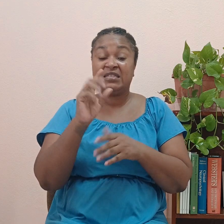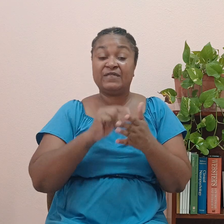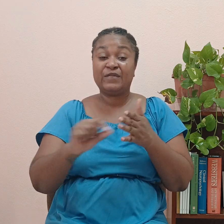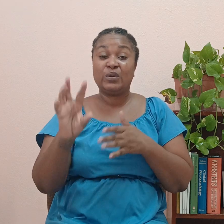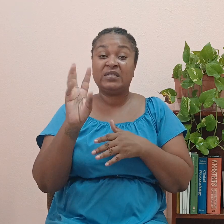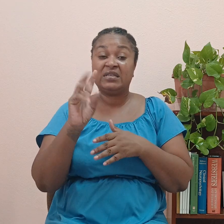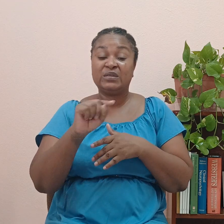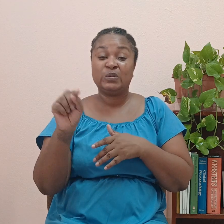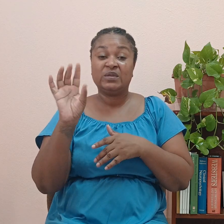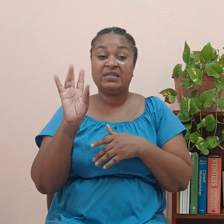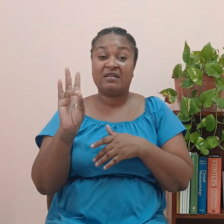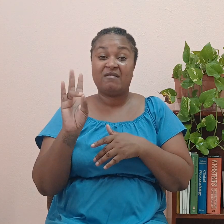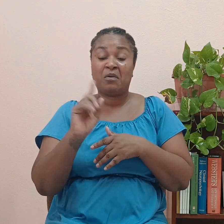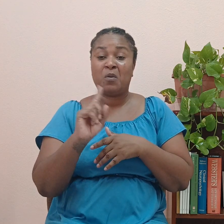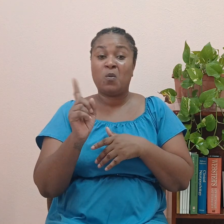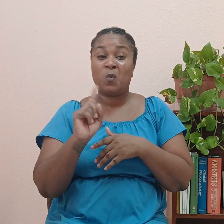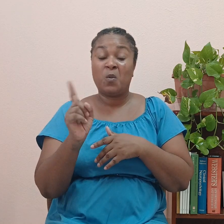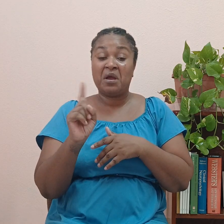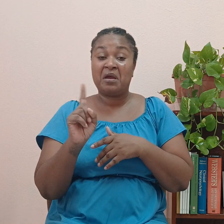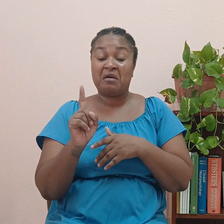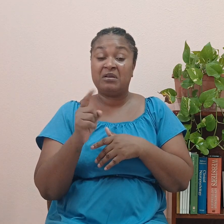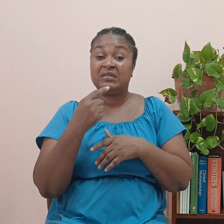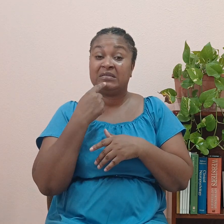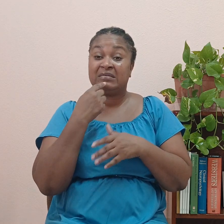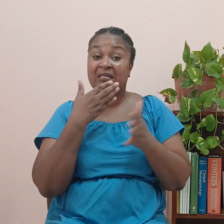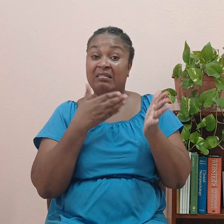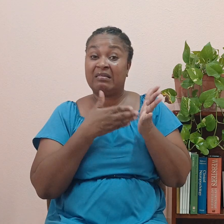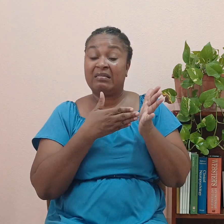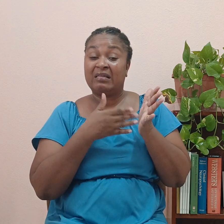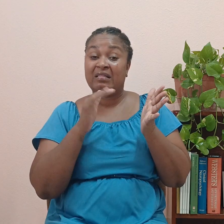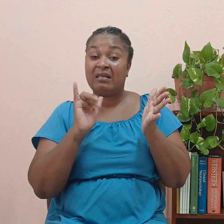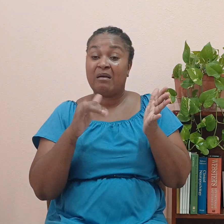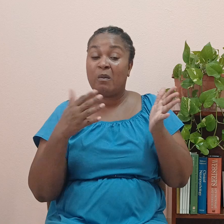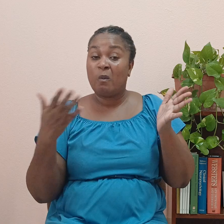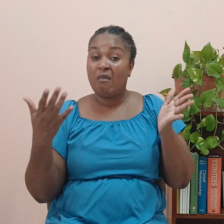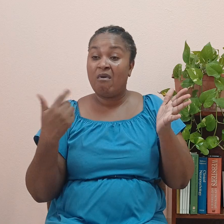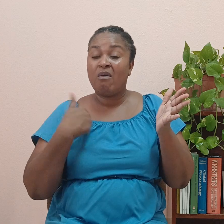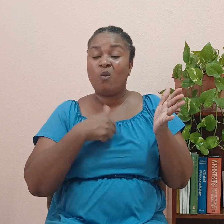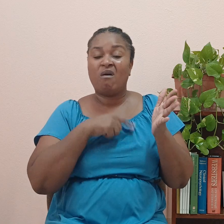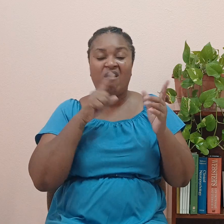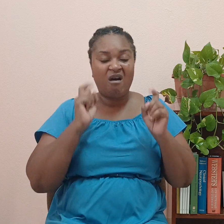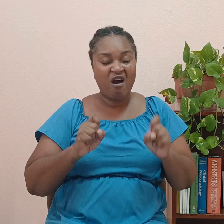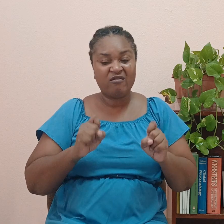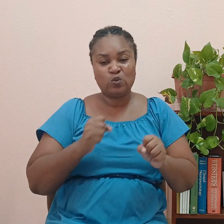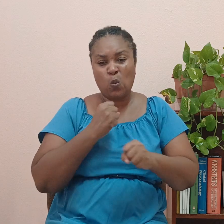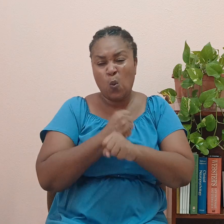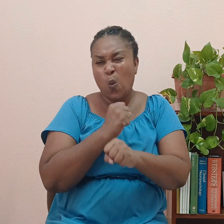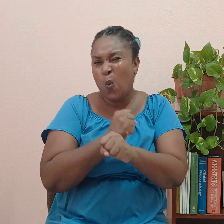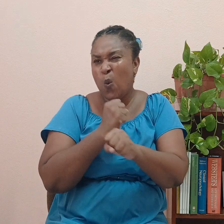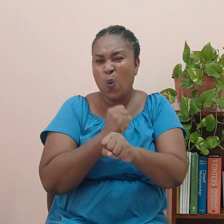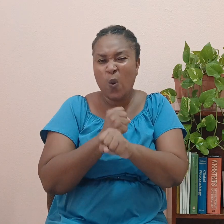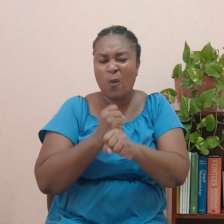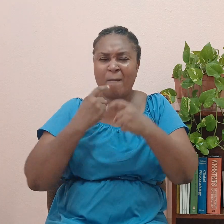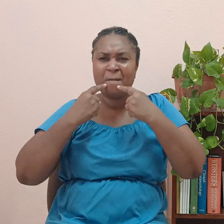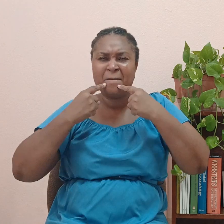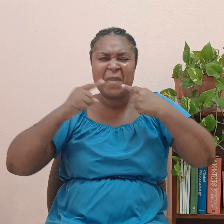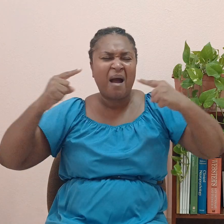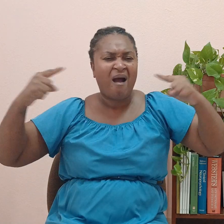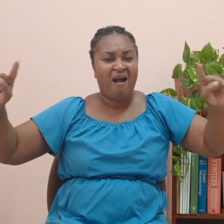where the injunction is to work with excellence that we would if we